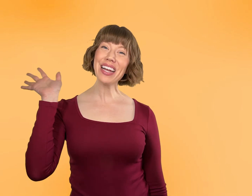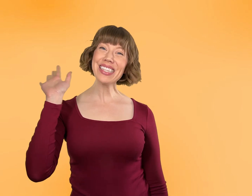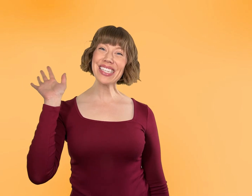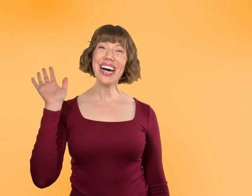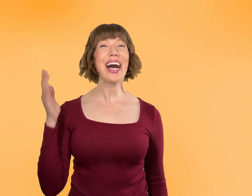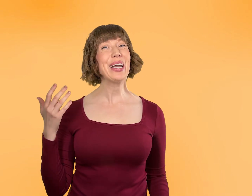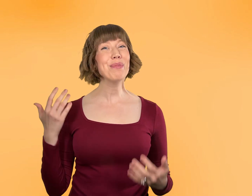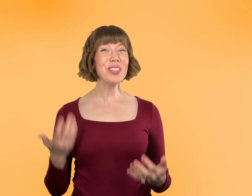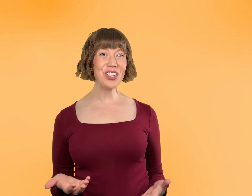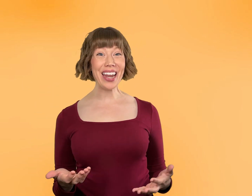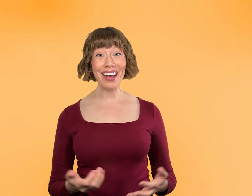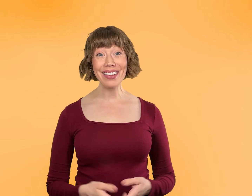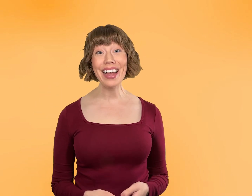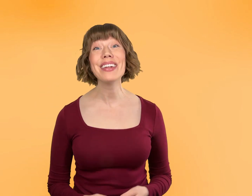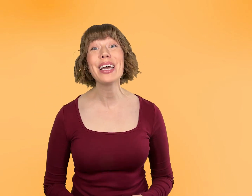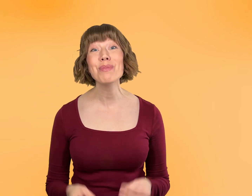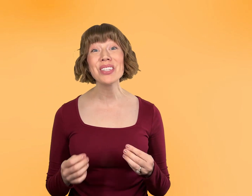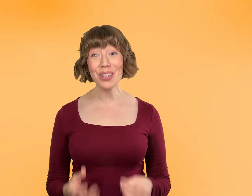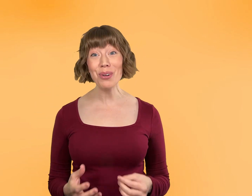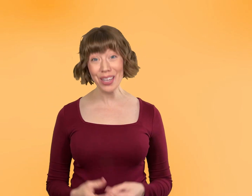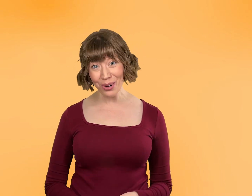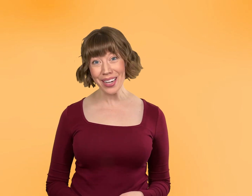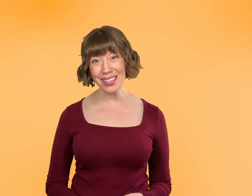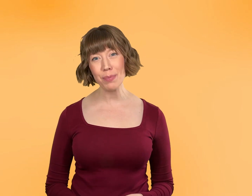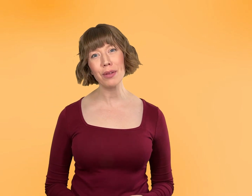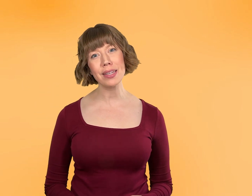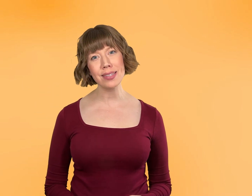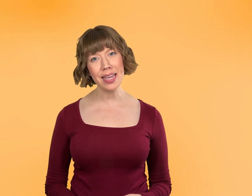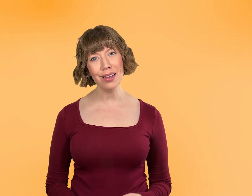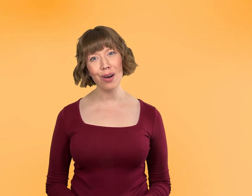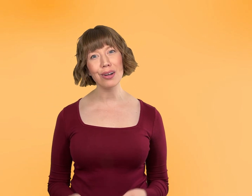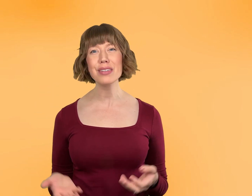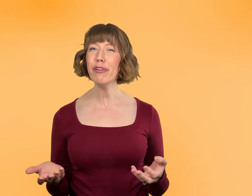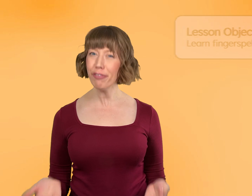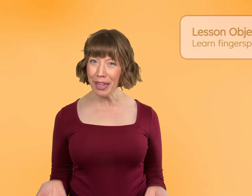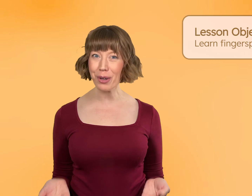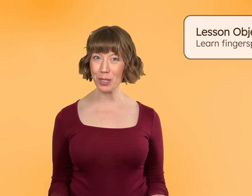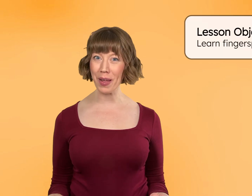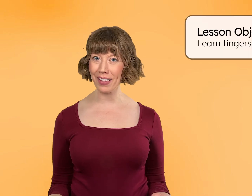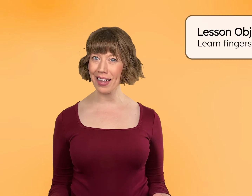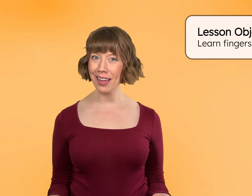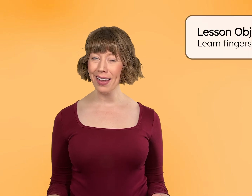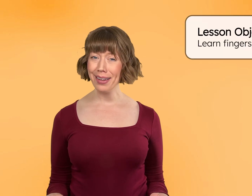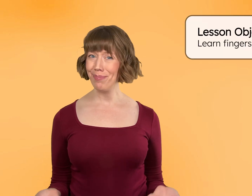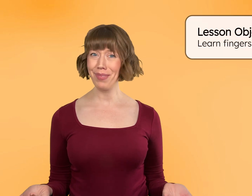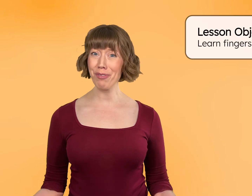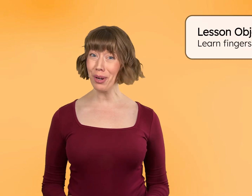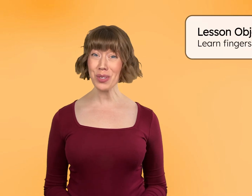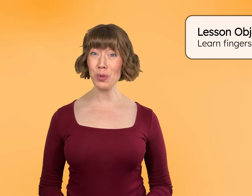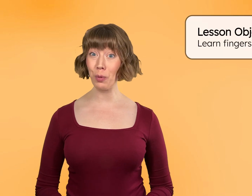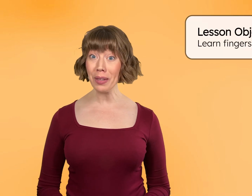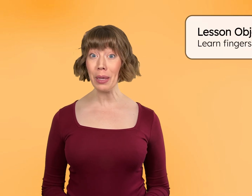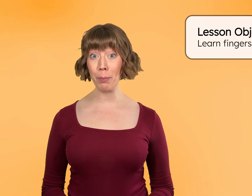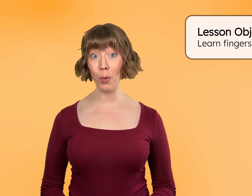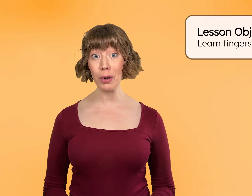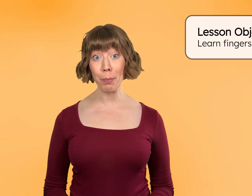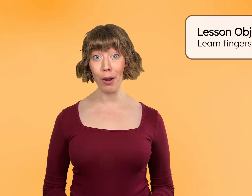friends, I'm Jenna, and I'm so curious about this thing called fingerspelling. I've heard it's a really important part